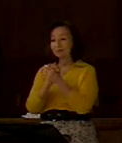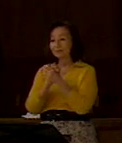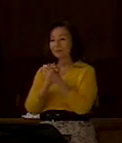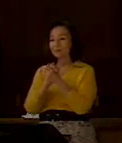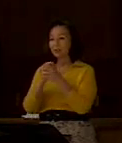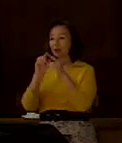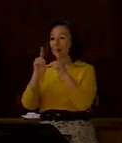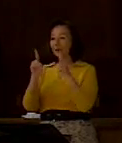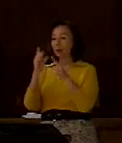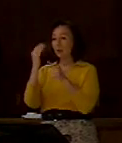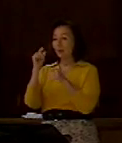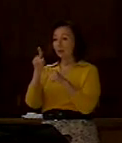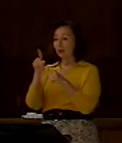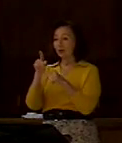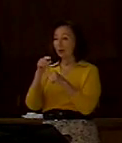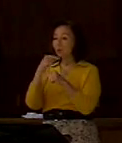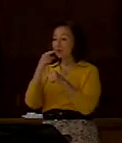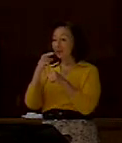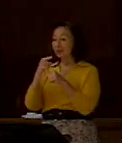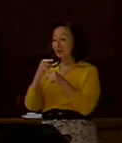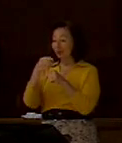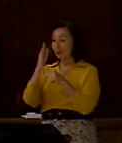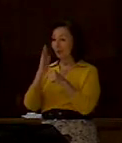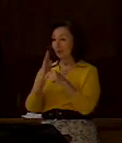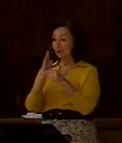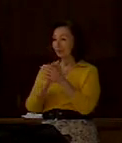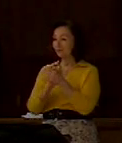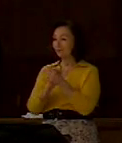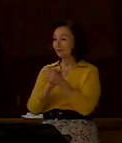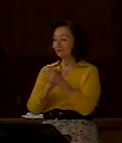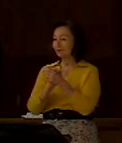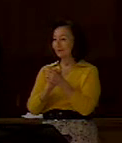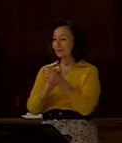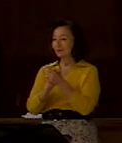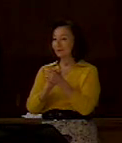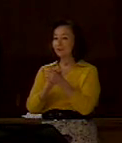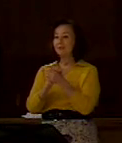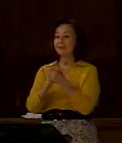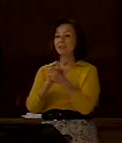But why don't you say it to God? Admit it to yourself.